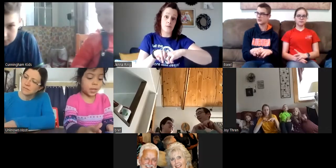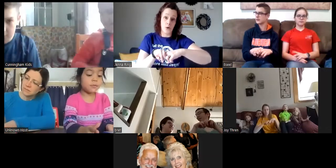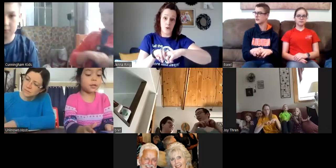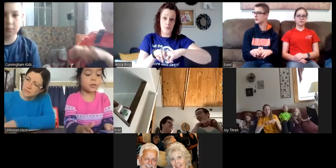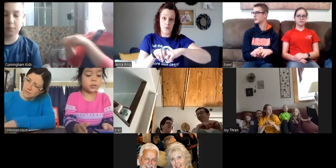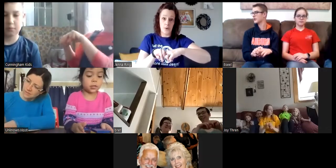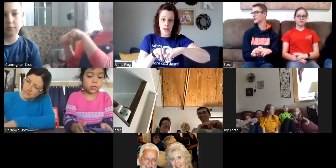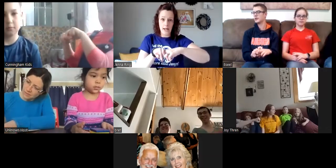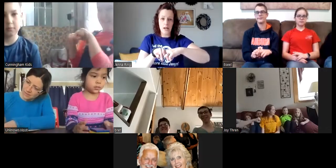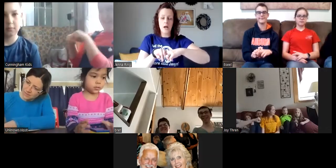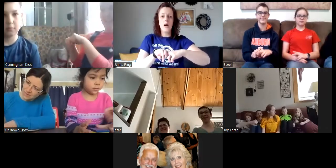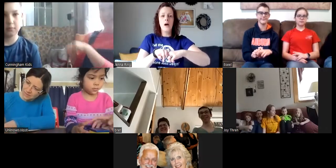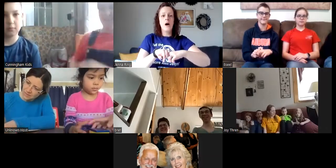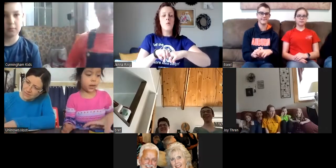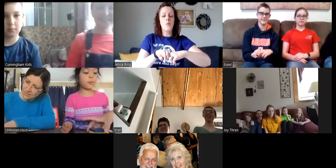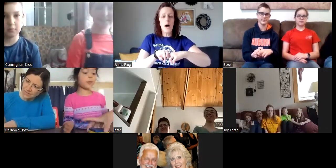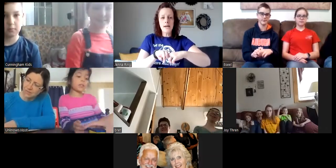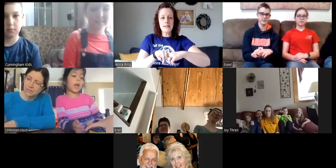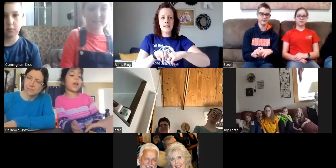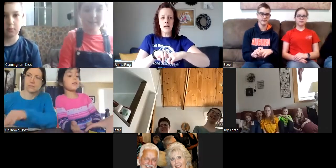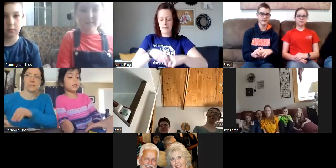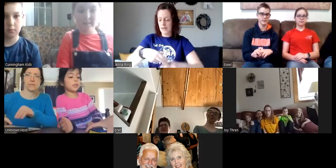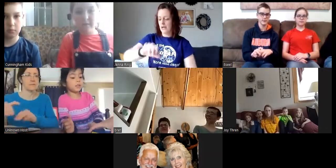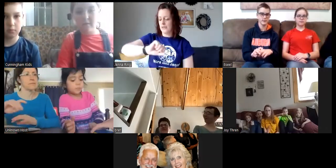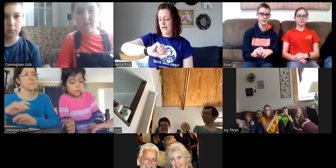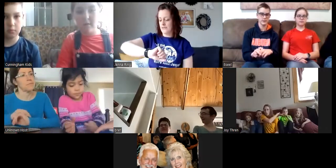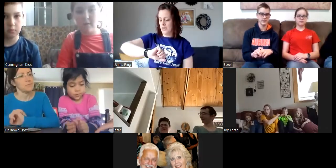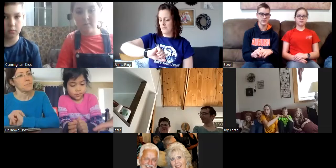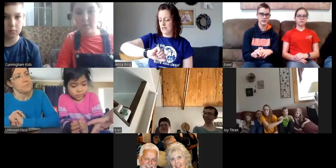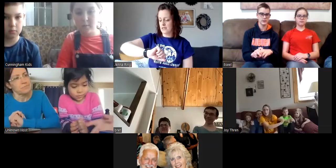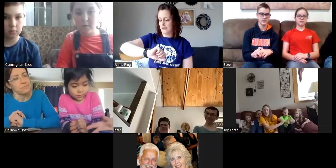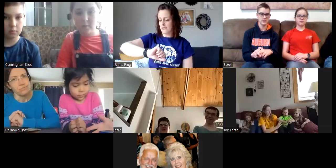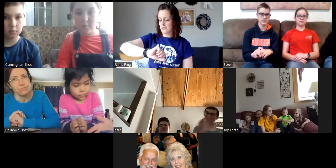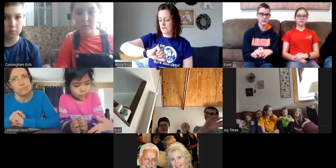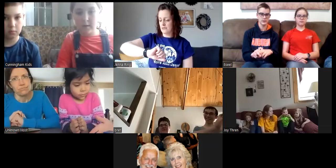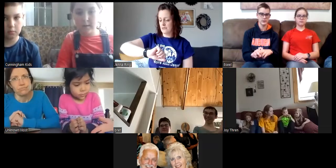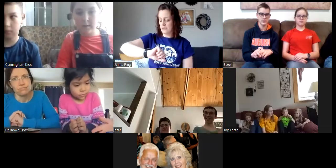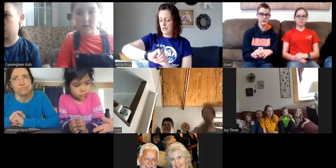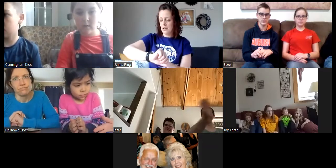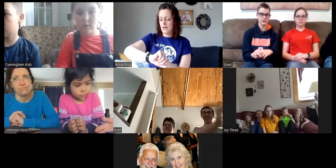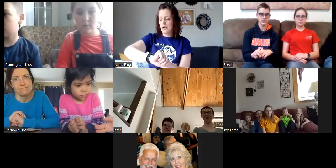that word, okay? Why is it telling me I only have 10 minutes left?